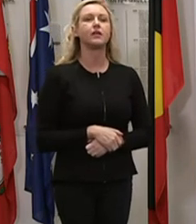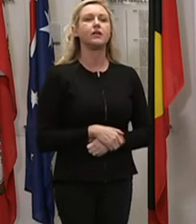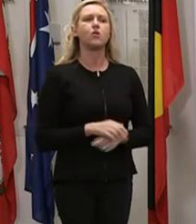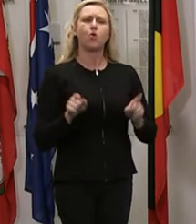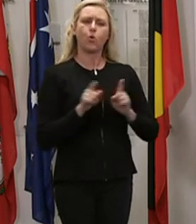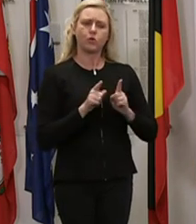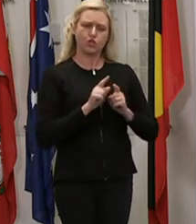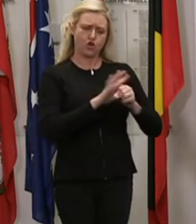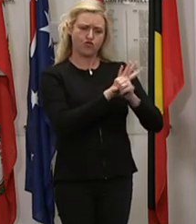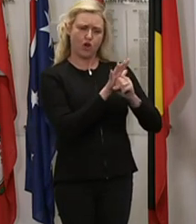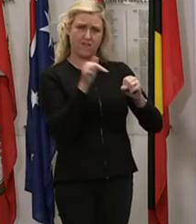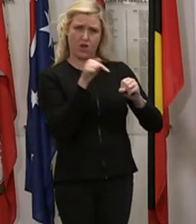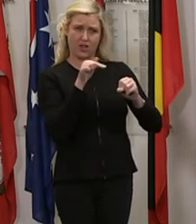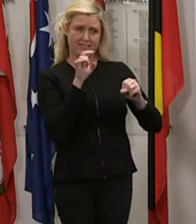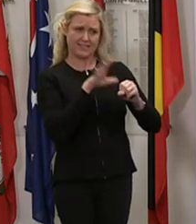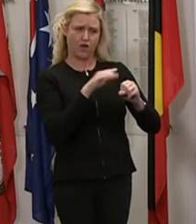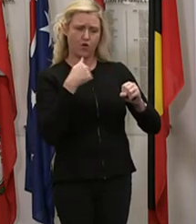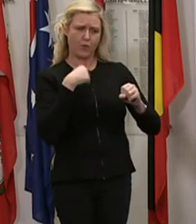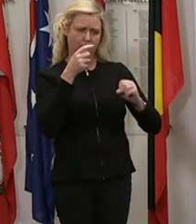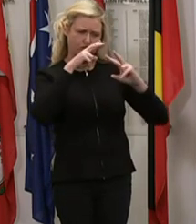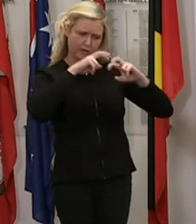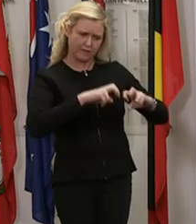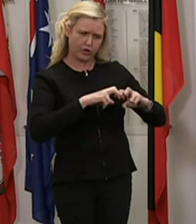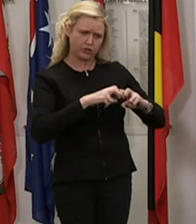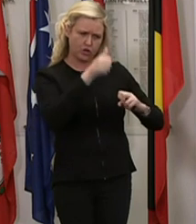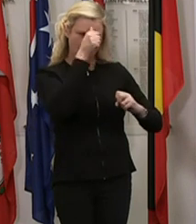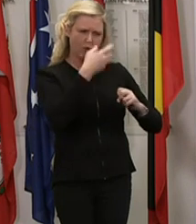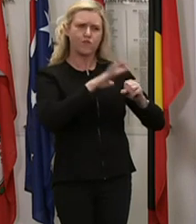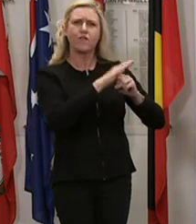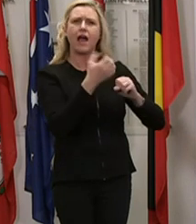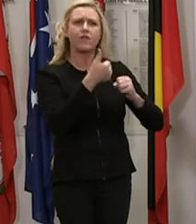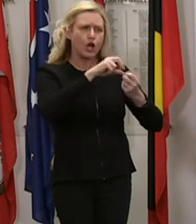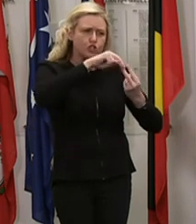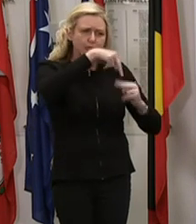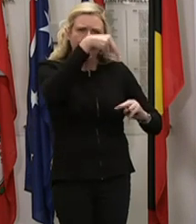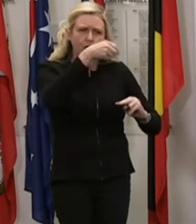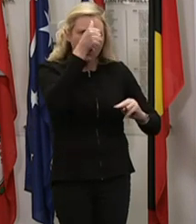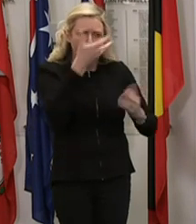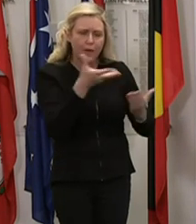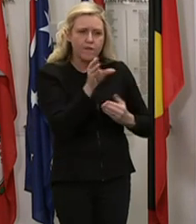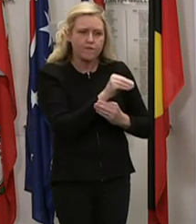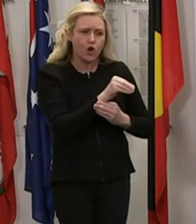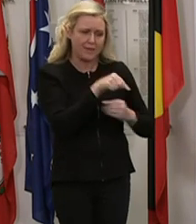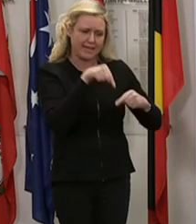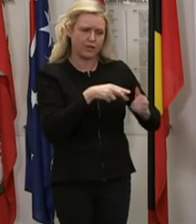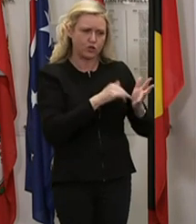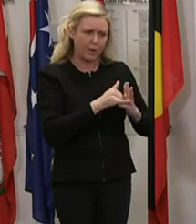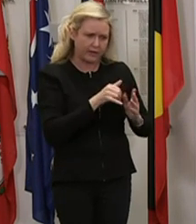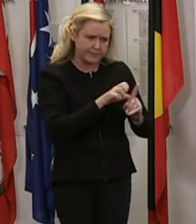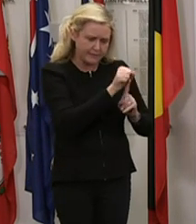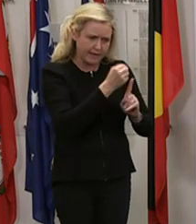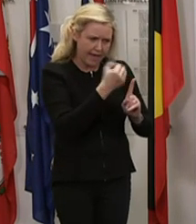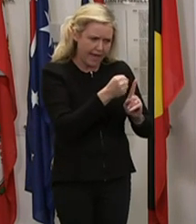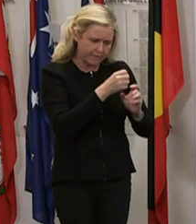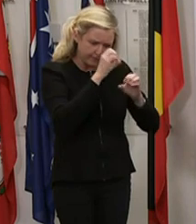helped us understand that they're all a strain similar to that circulating in Victoria. Now, that's important to note that we